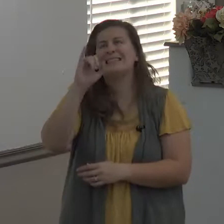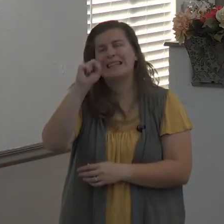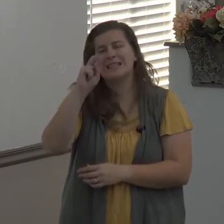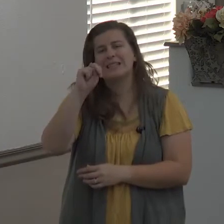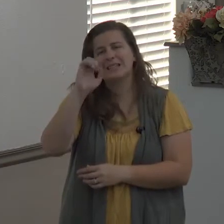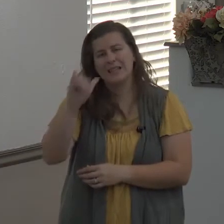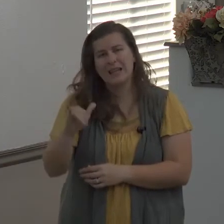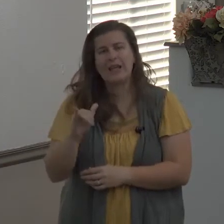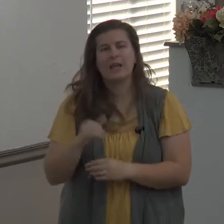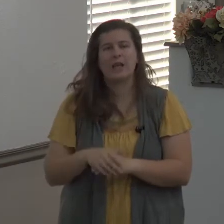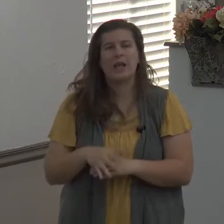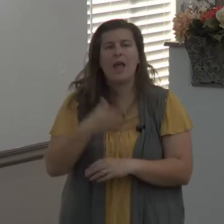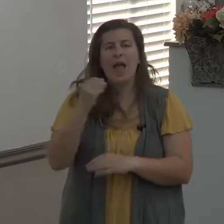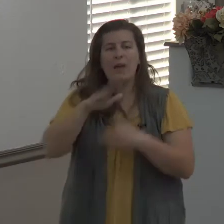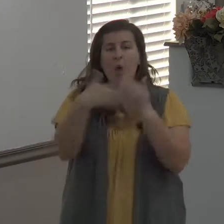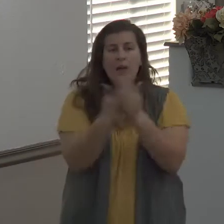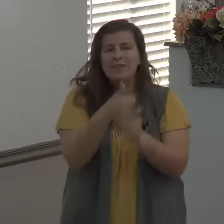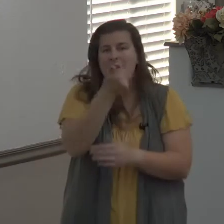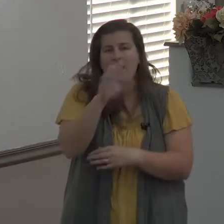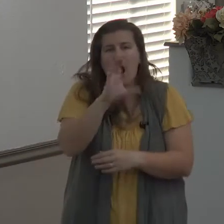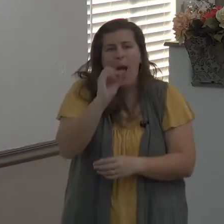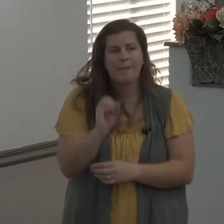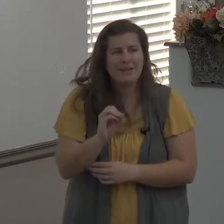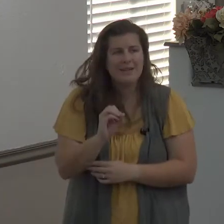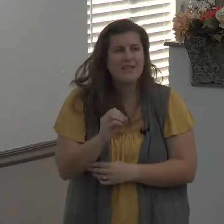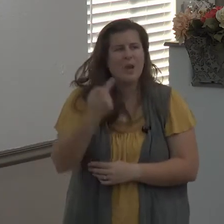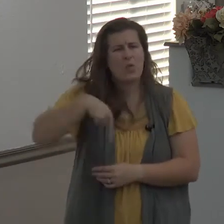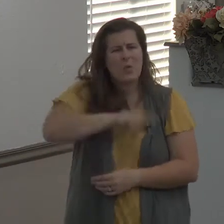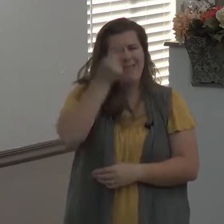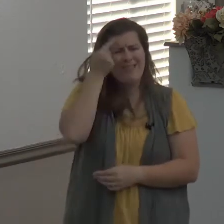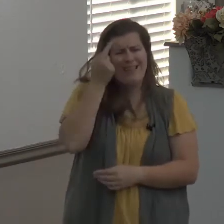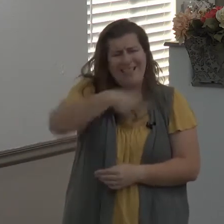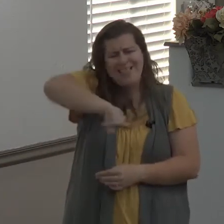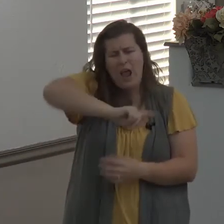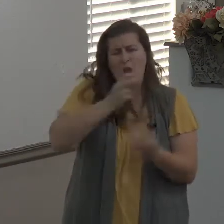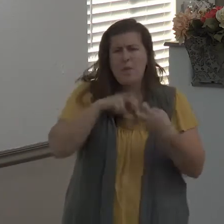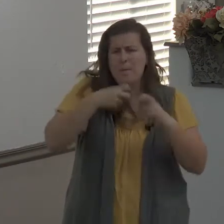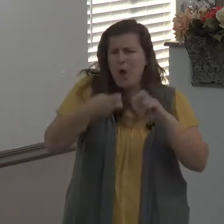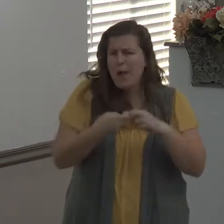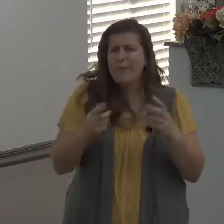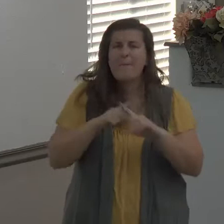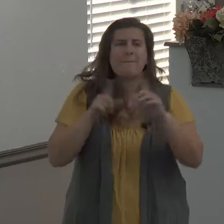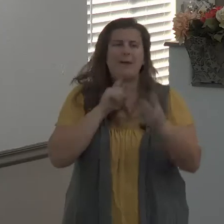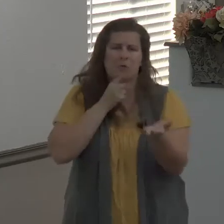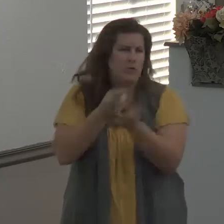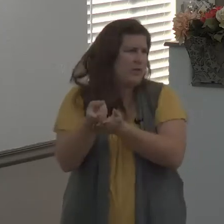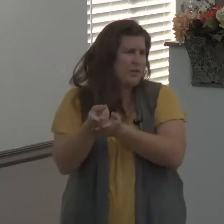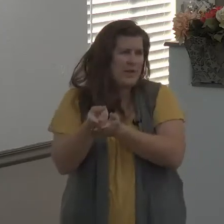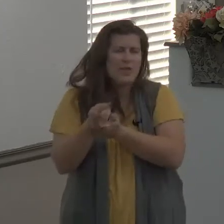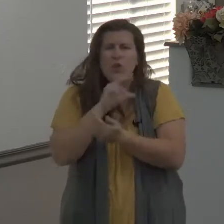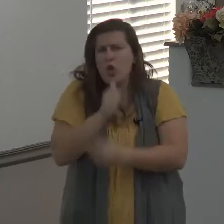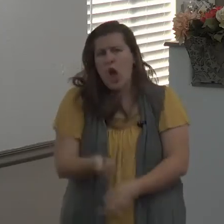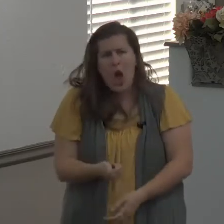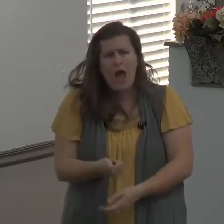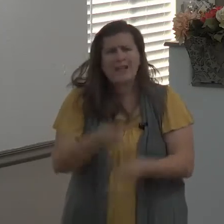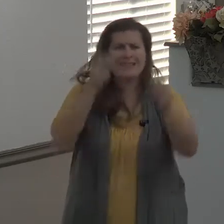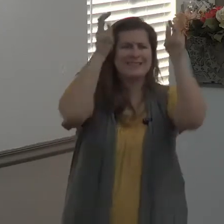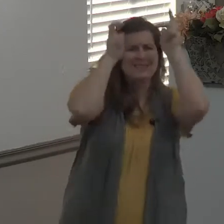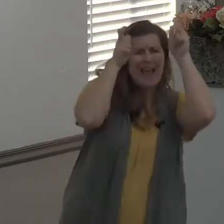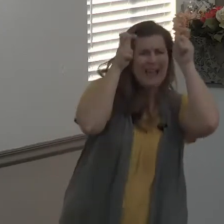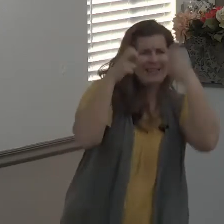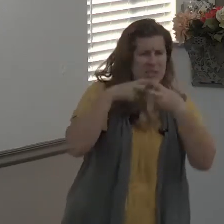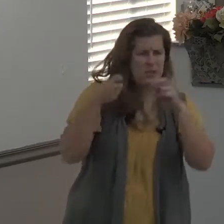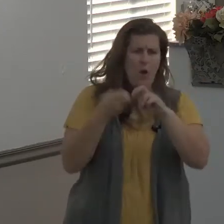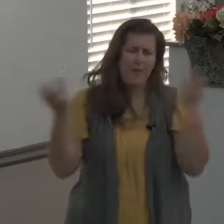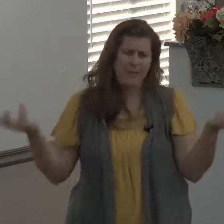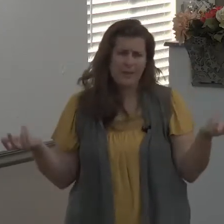today. God awful Disney. We look at all of these others and we think that they're the